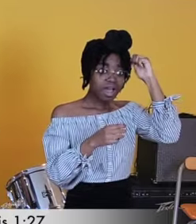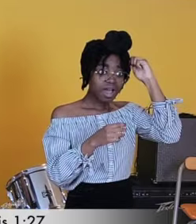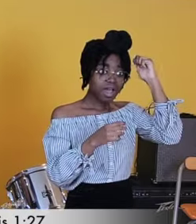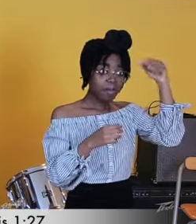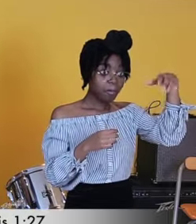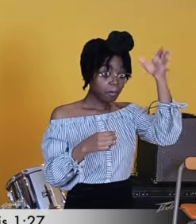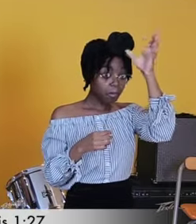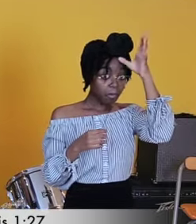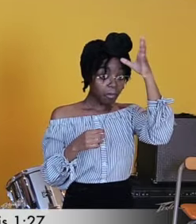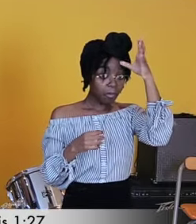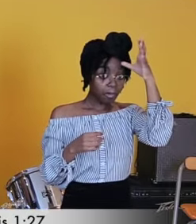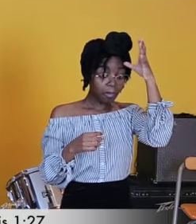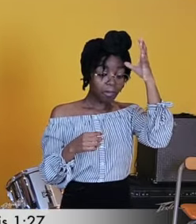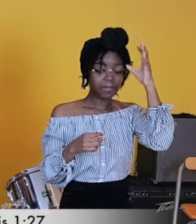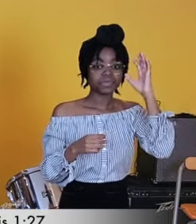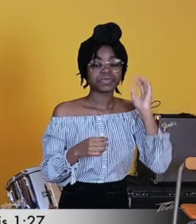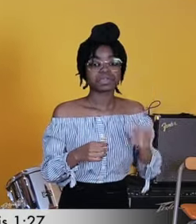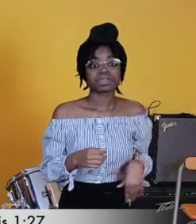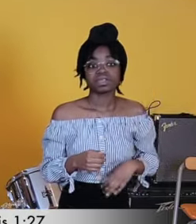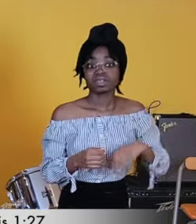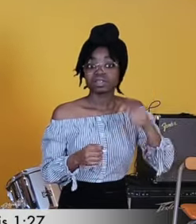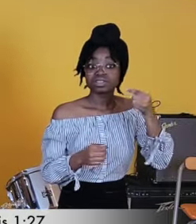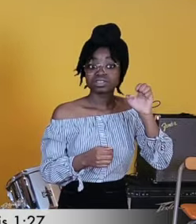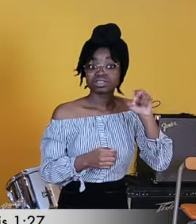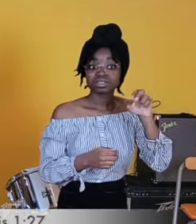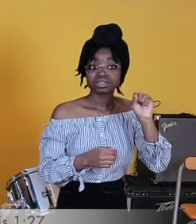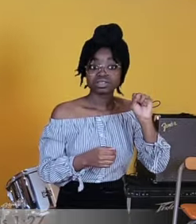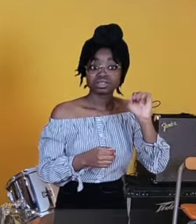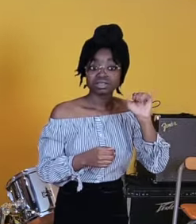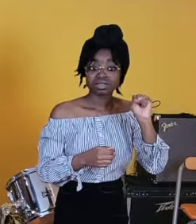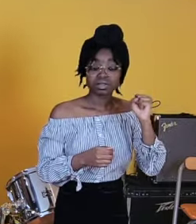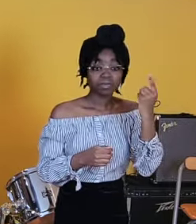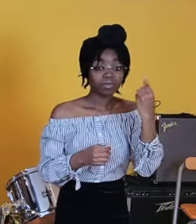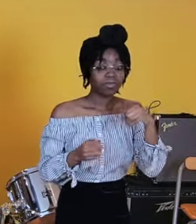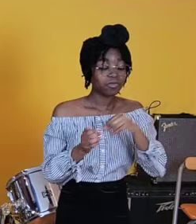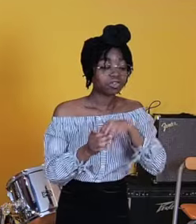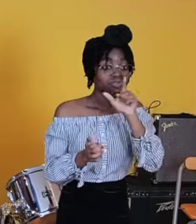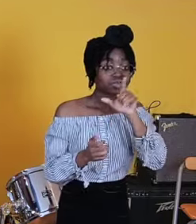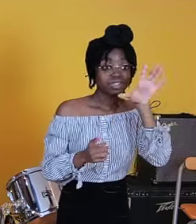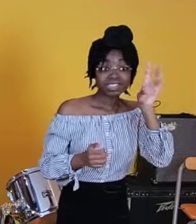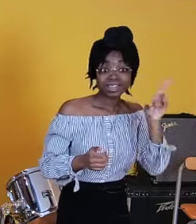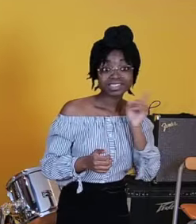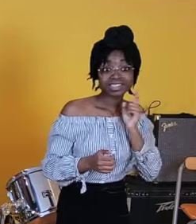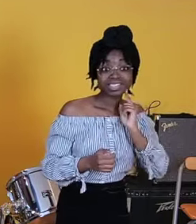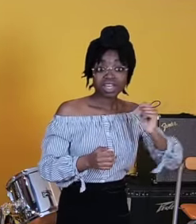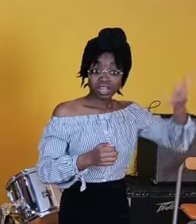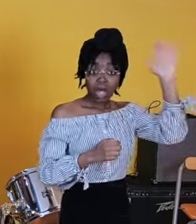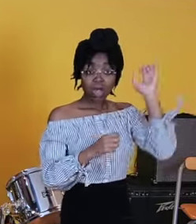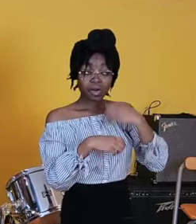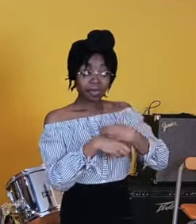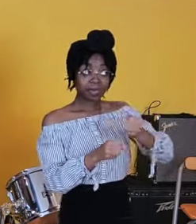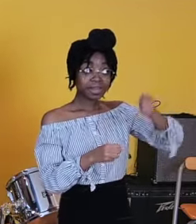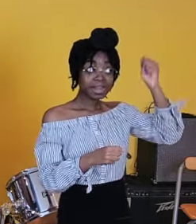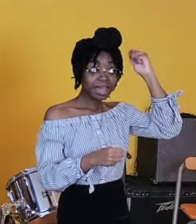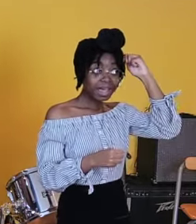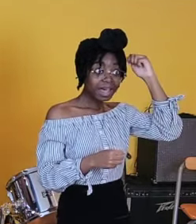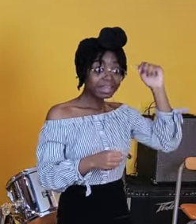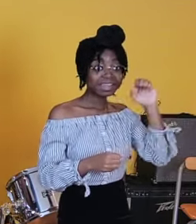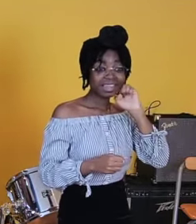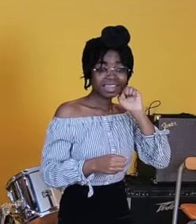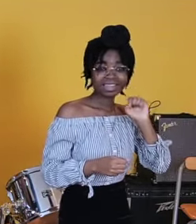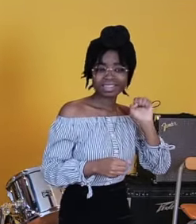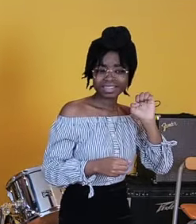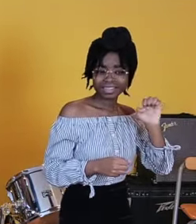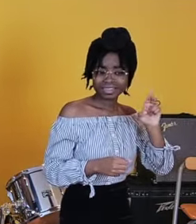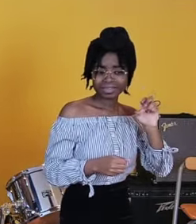God created Adam and his wife Eve in his own image. We know that. And later, the couple went